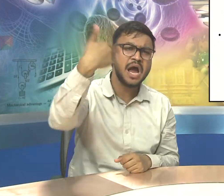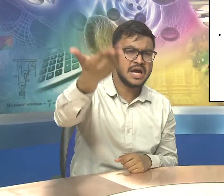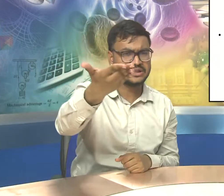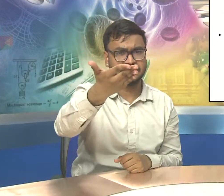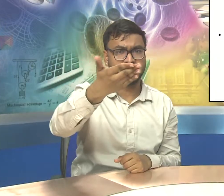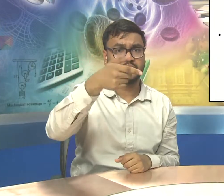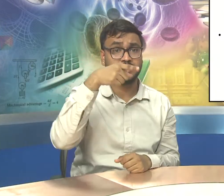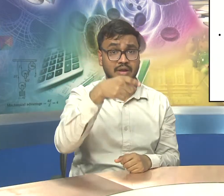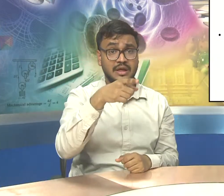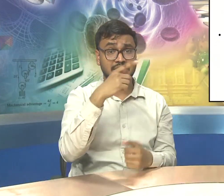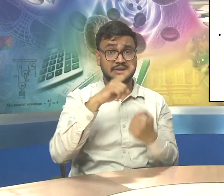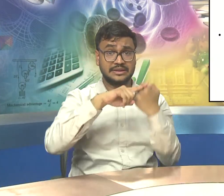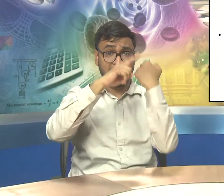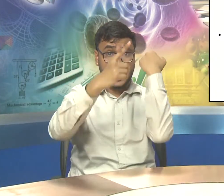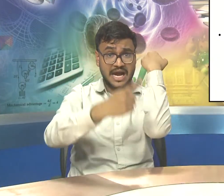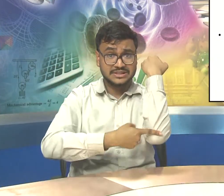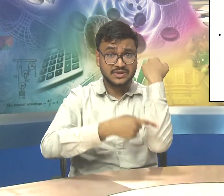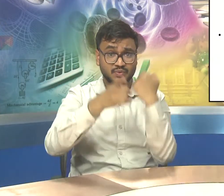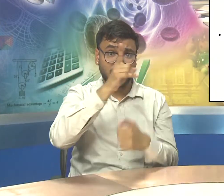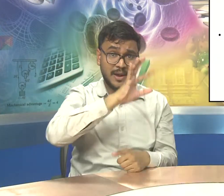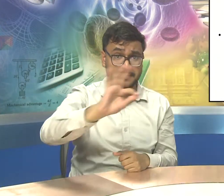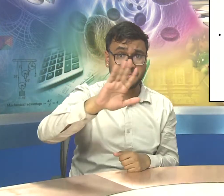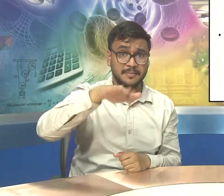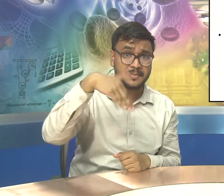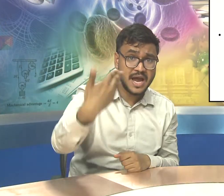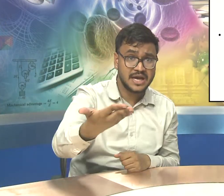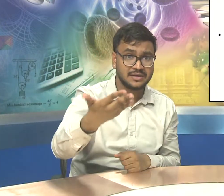We can talk about what we did last week